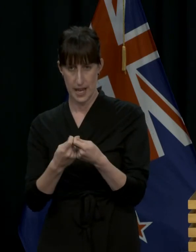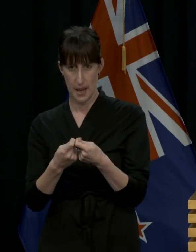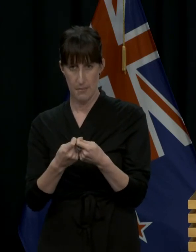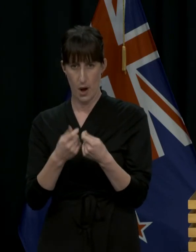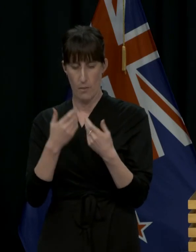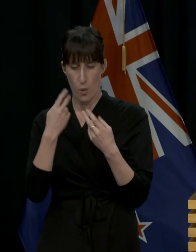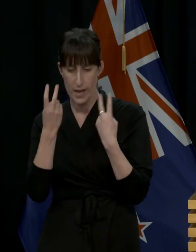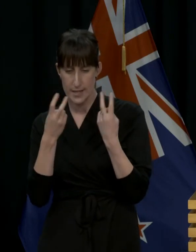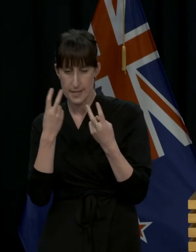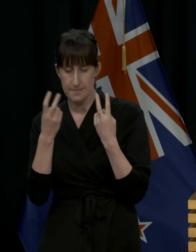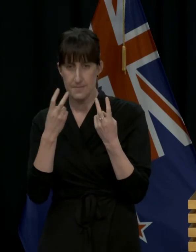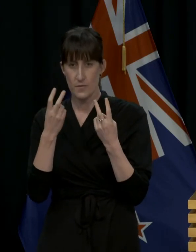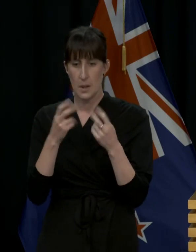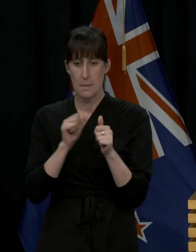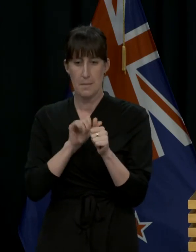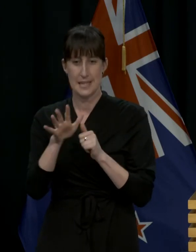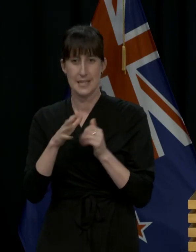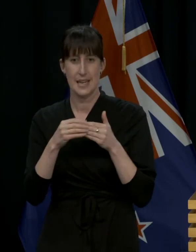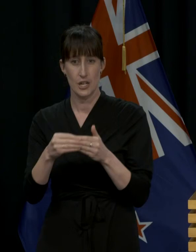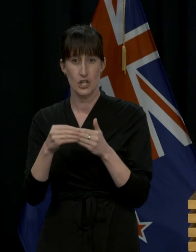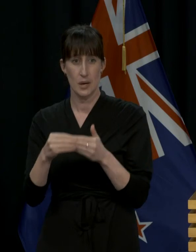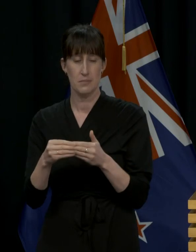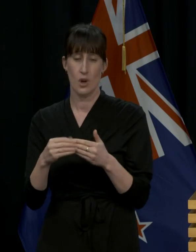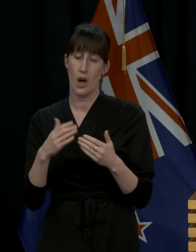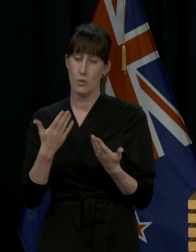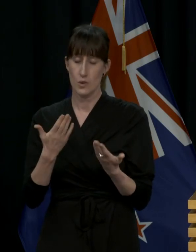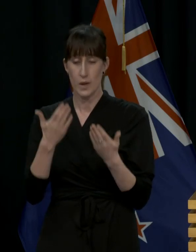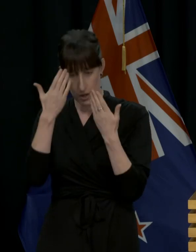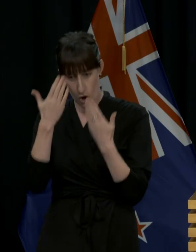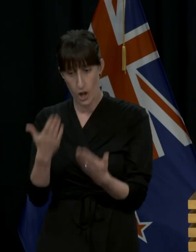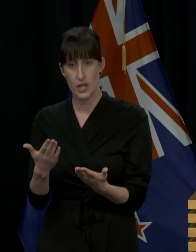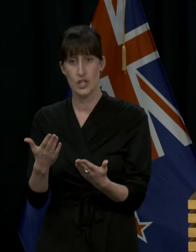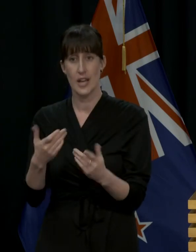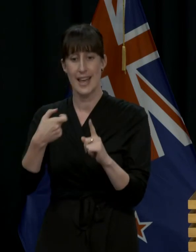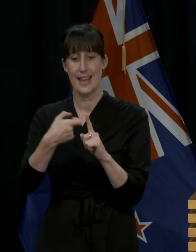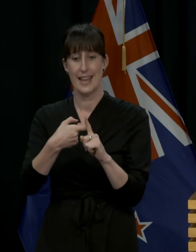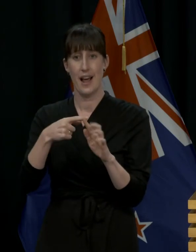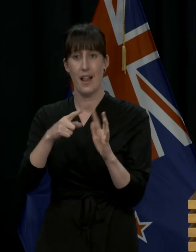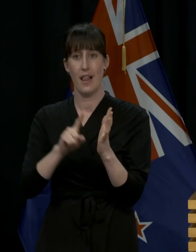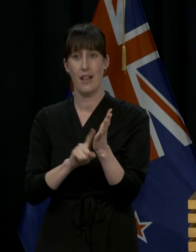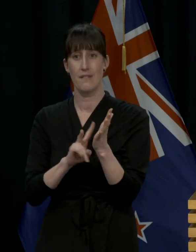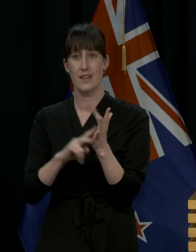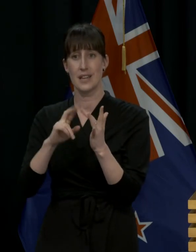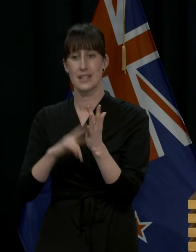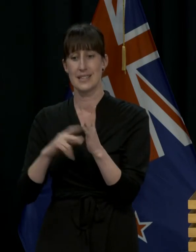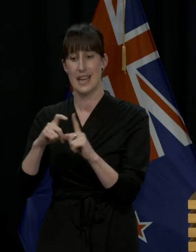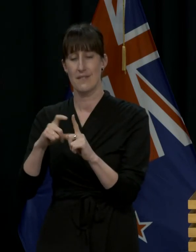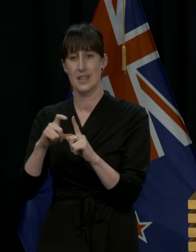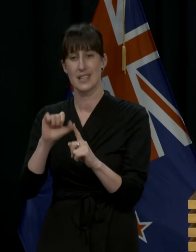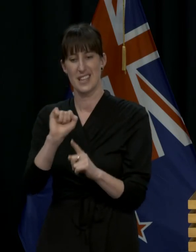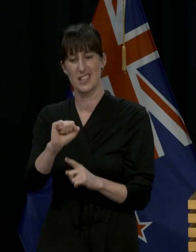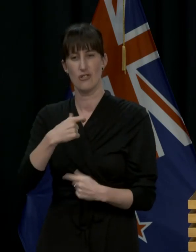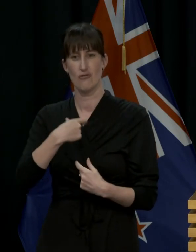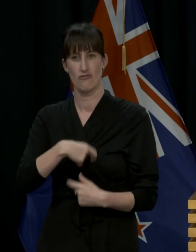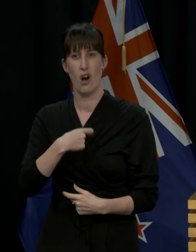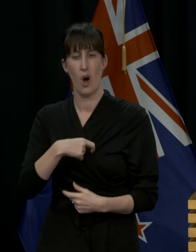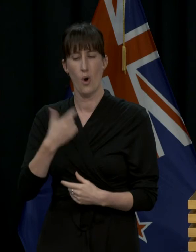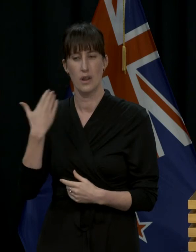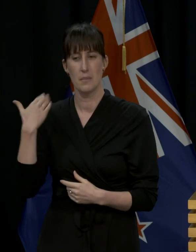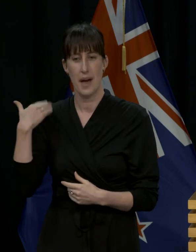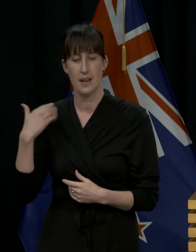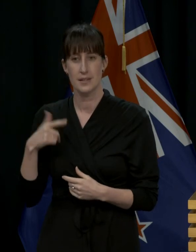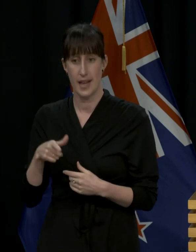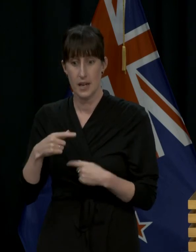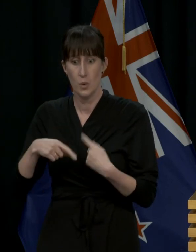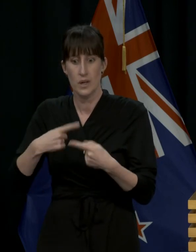externally. And that's why I do want to start, though, by acknowledging the role that Calvin has played for us and will continue to play for us. Much of